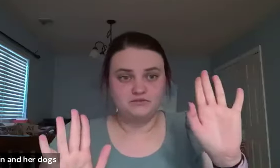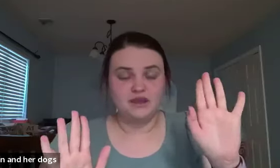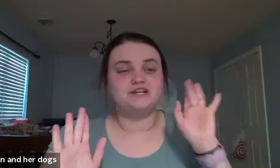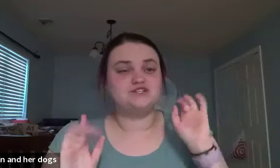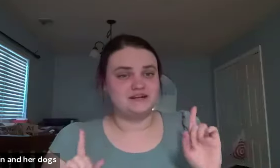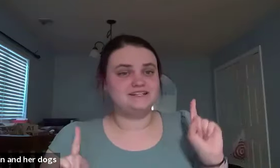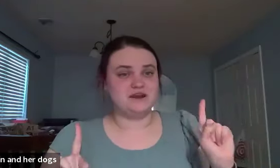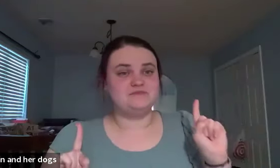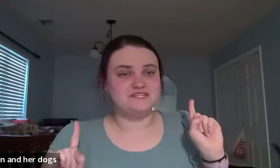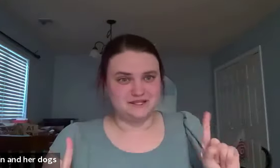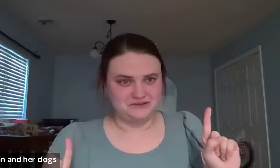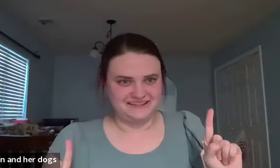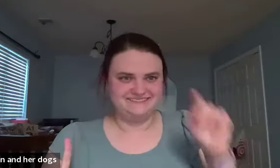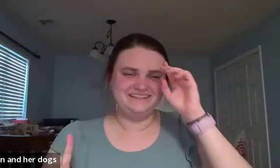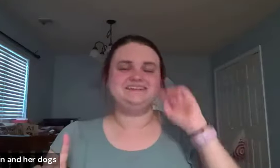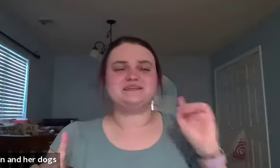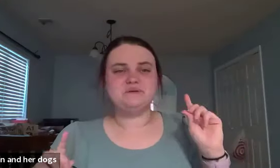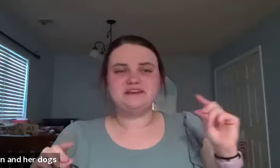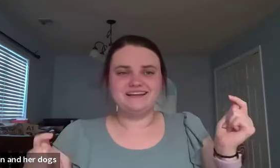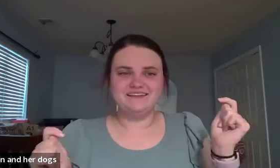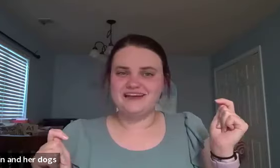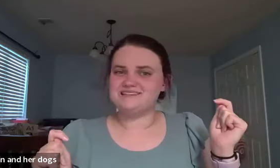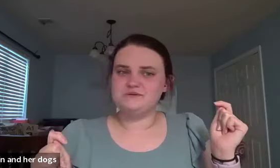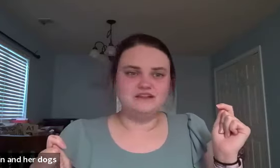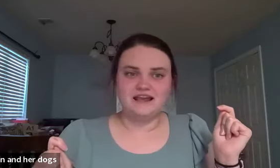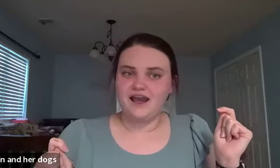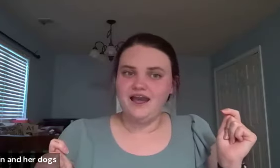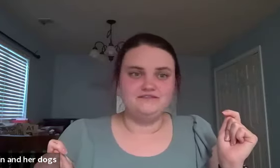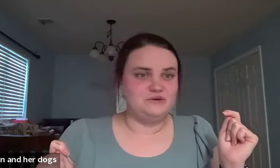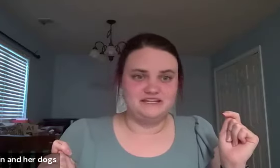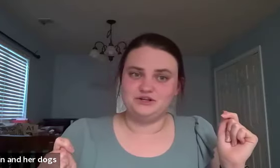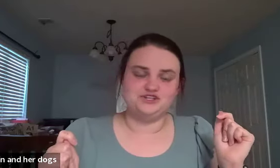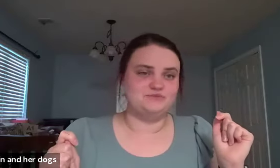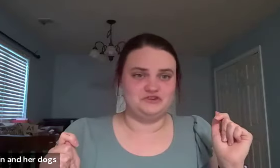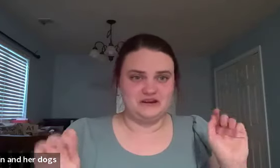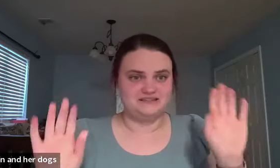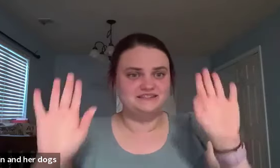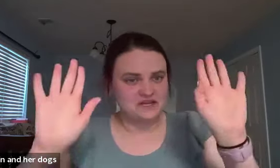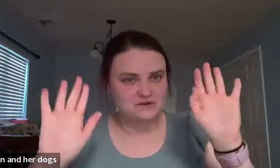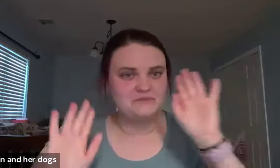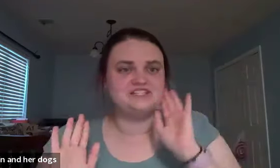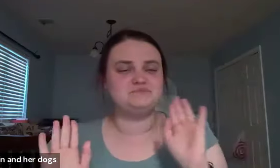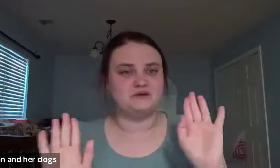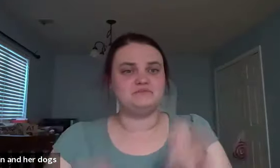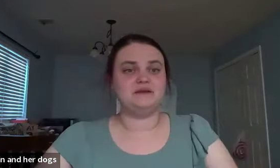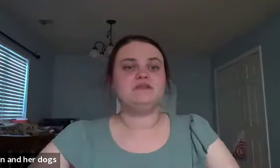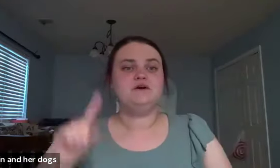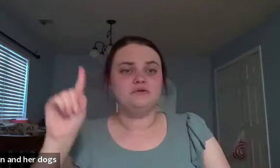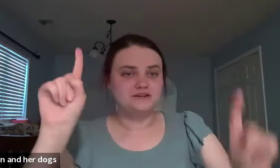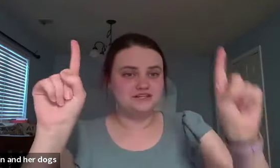with me. I'm going to try to describe this slowly. Some people get it like that. Some people are like, I have no idea where you just moved your hands. So that's why I'm like, just bear with me. We're going to